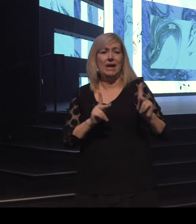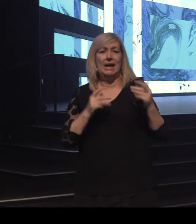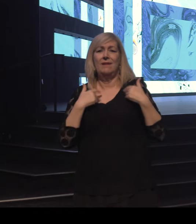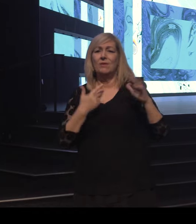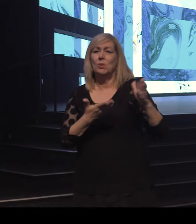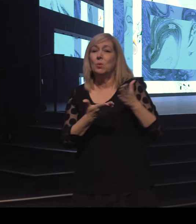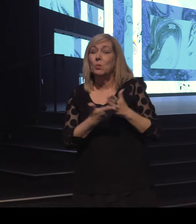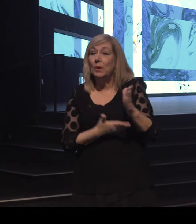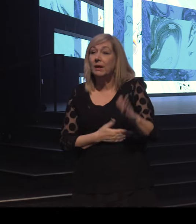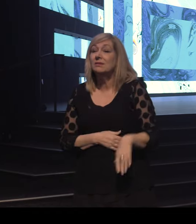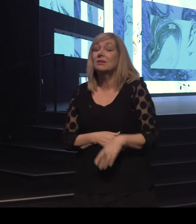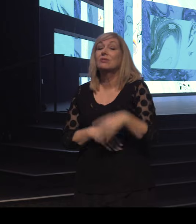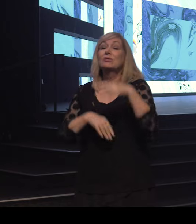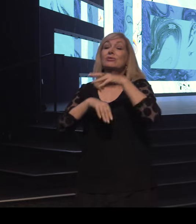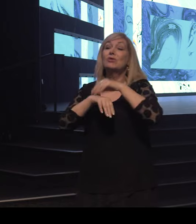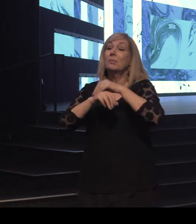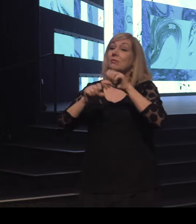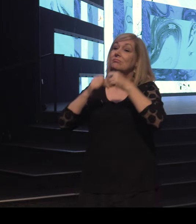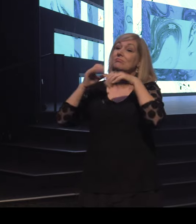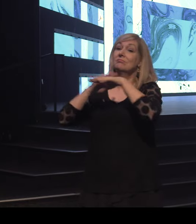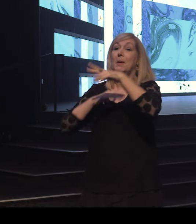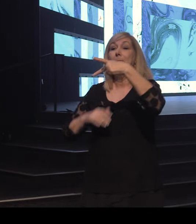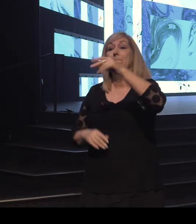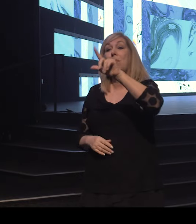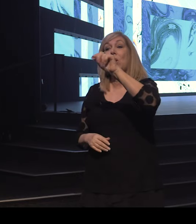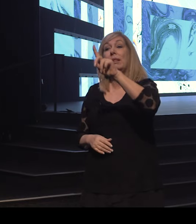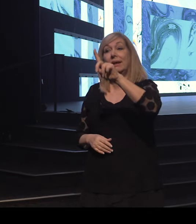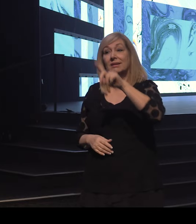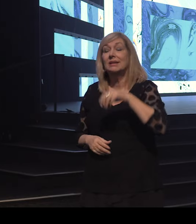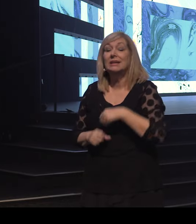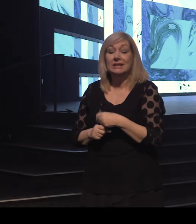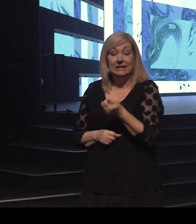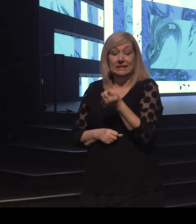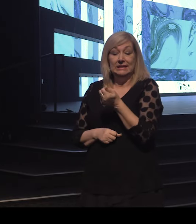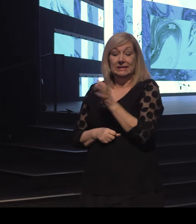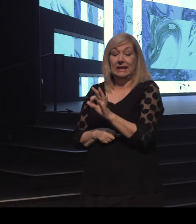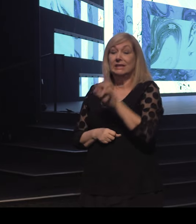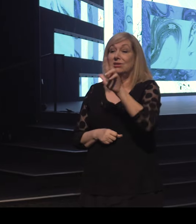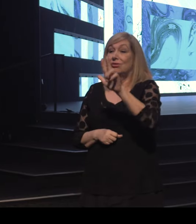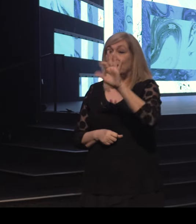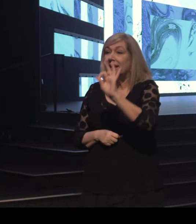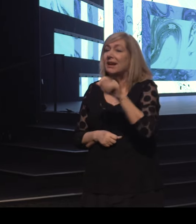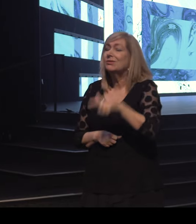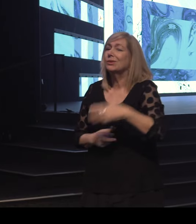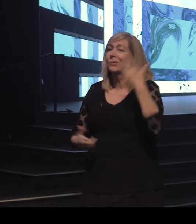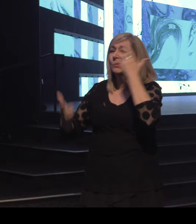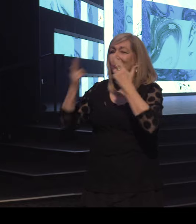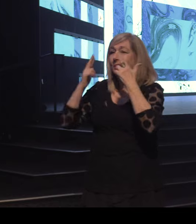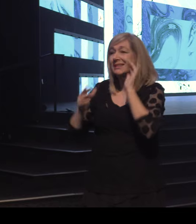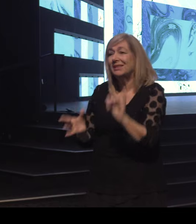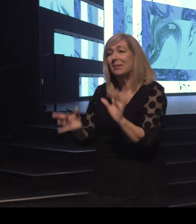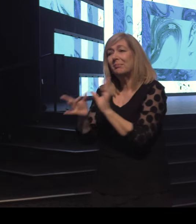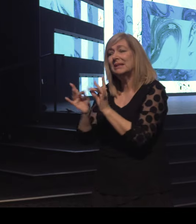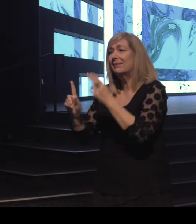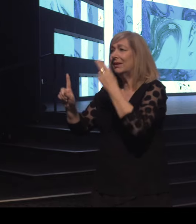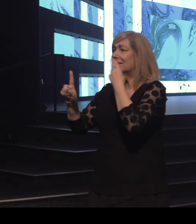when Germany invaded Poland in 1939, Sophie finally fully realized that the message of the Nazi